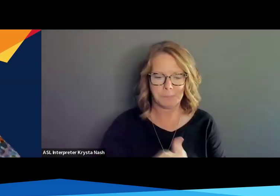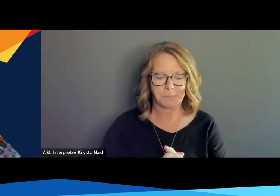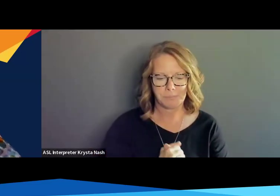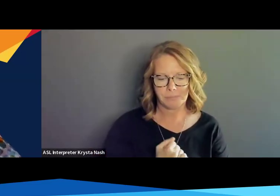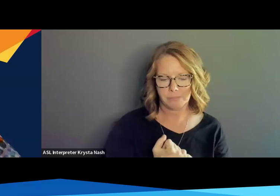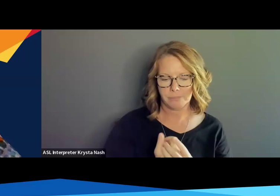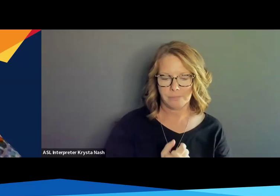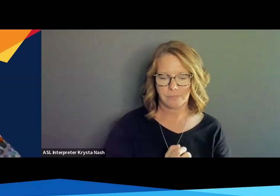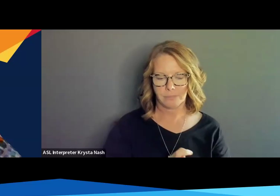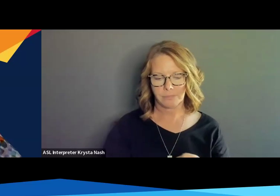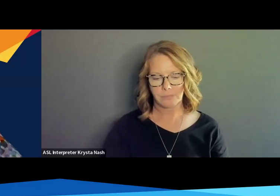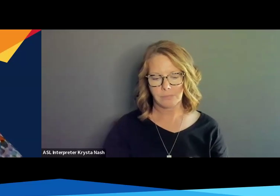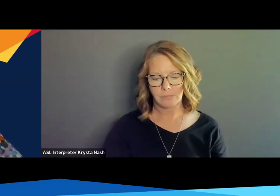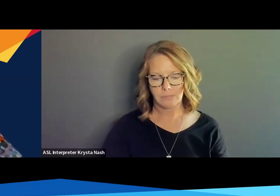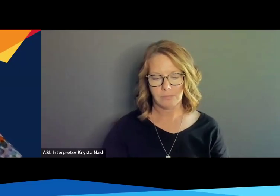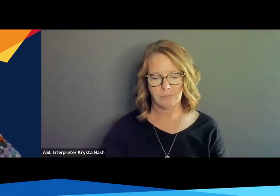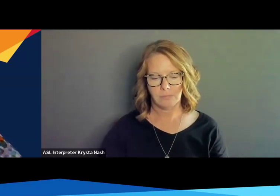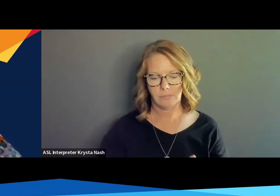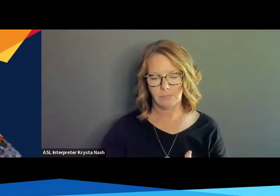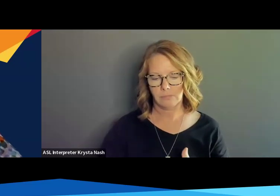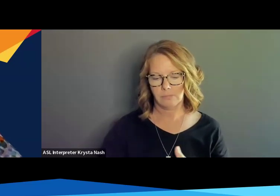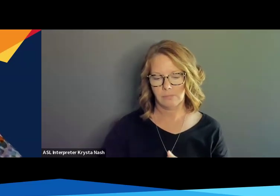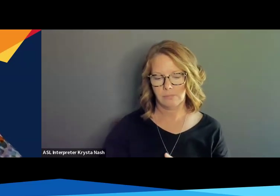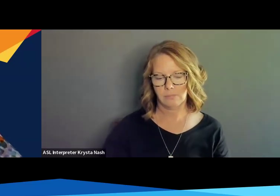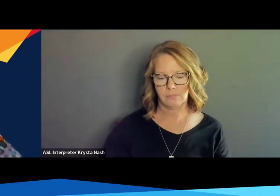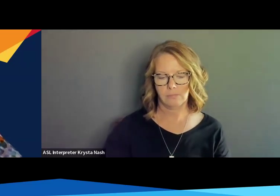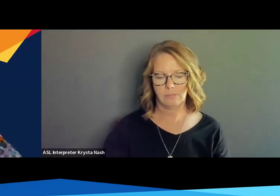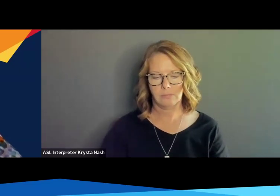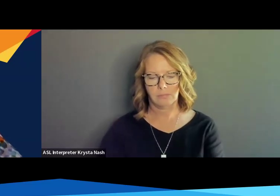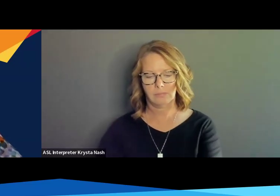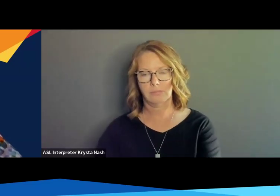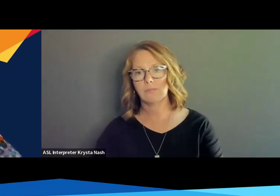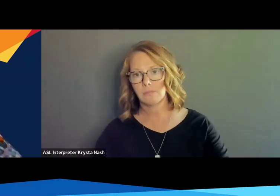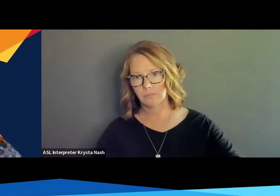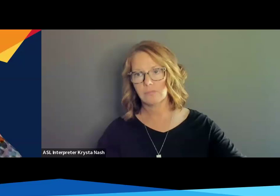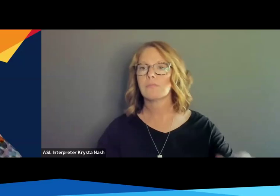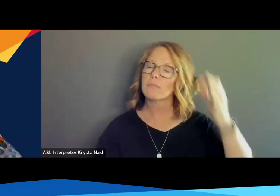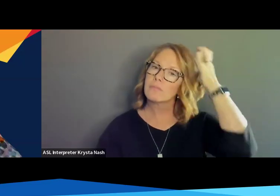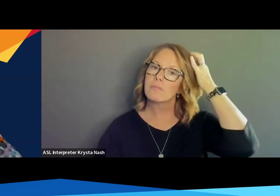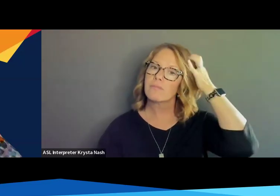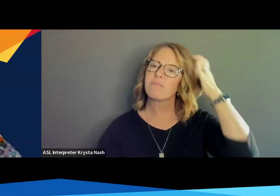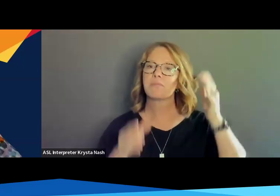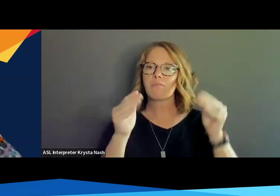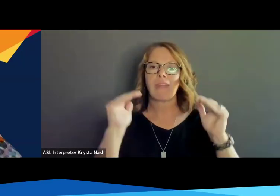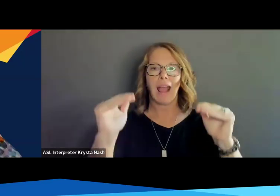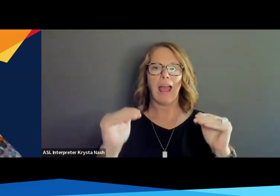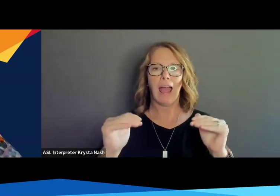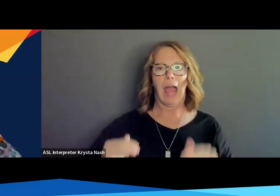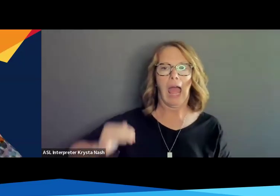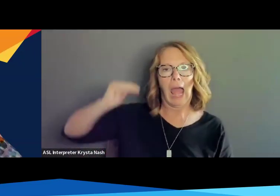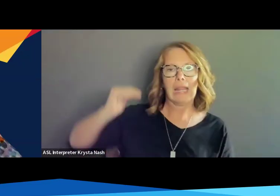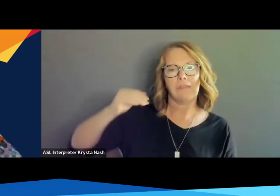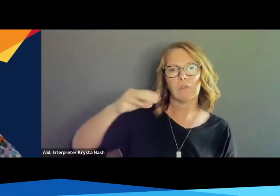that referral to the specialist. Um, there's a person who's high level quadriplegic,